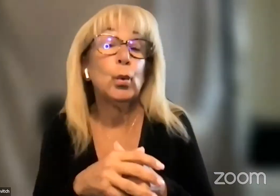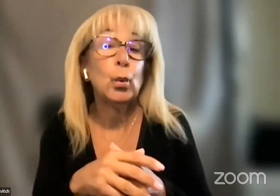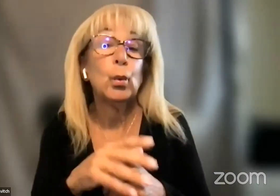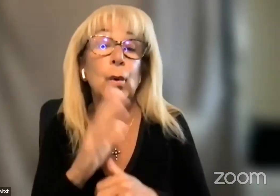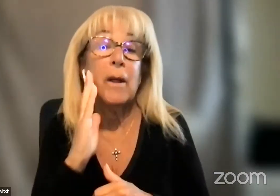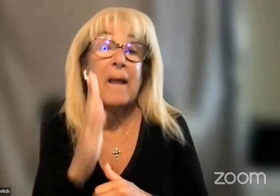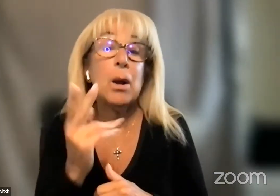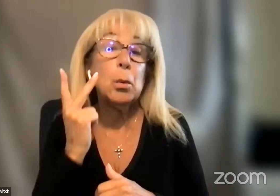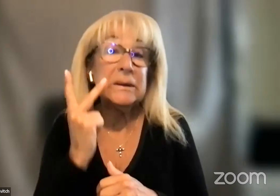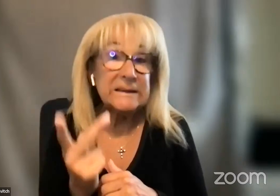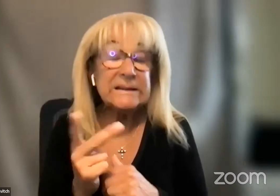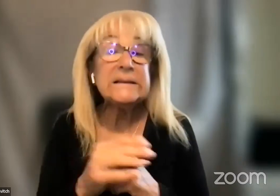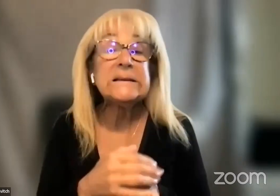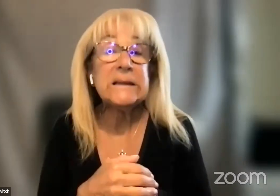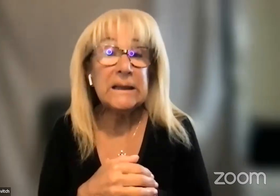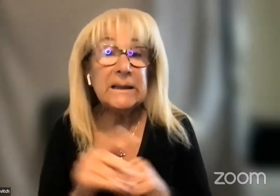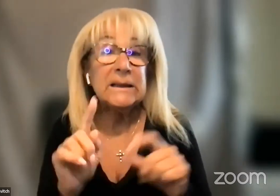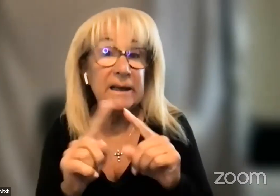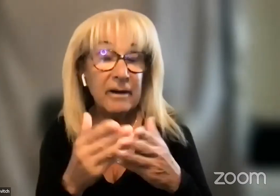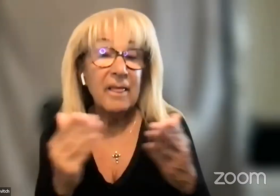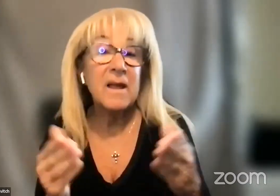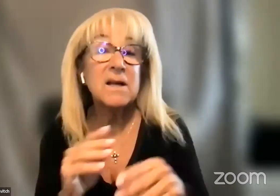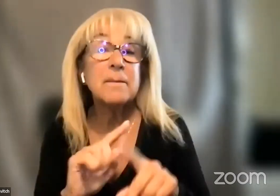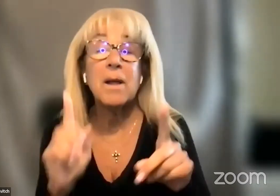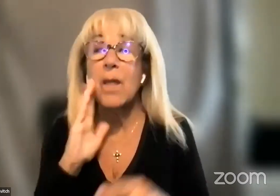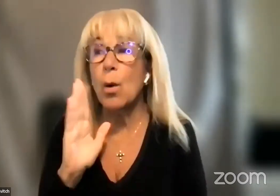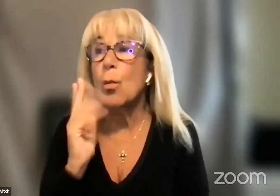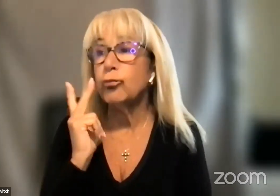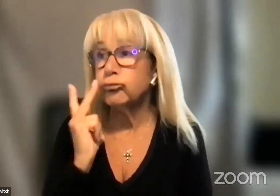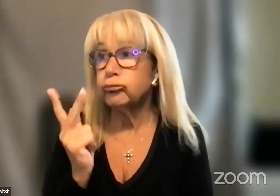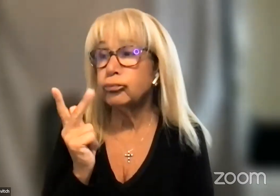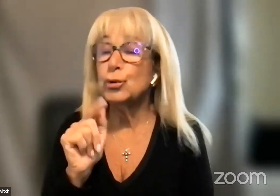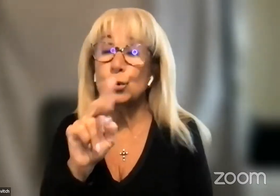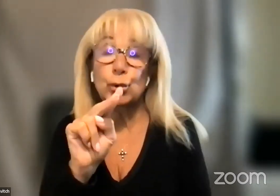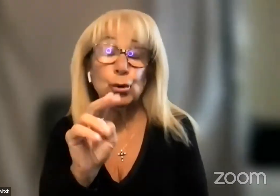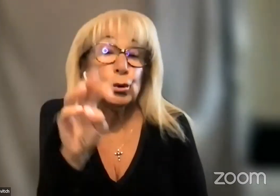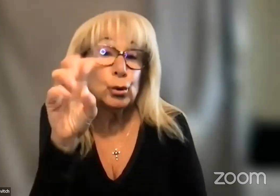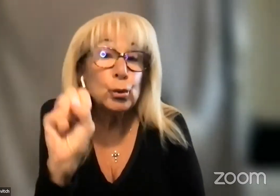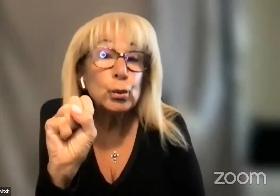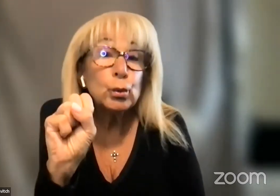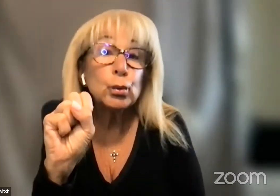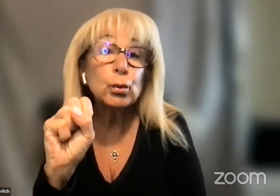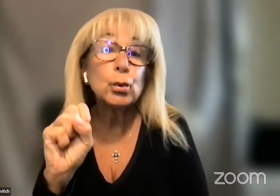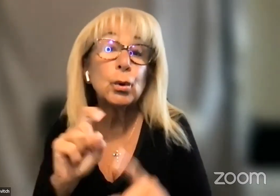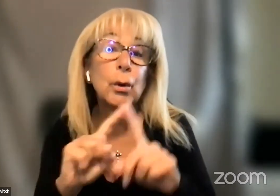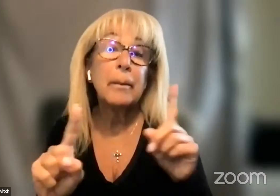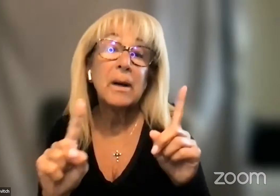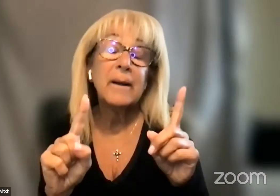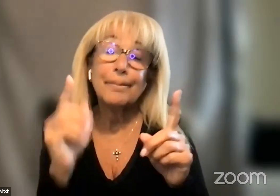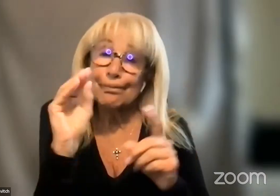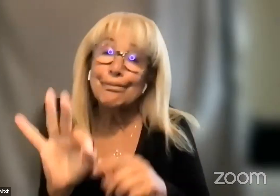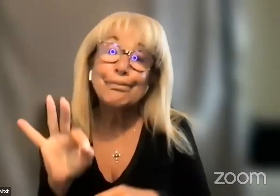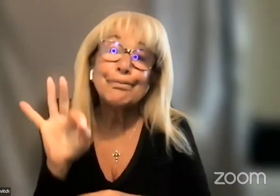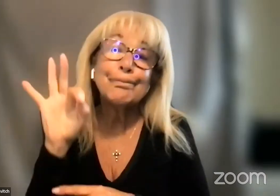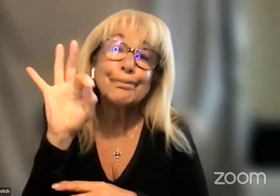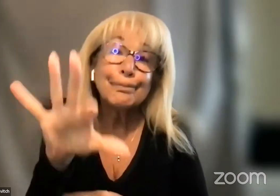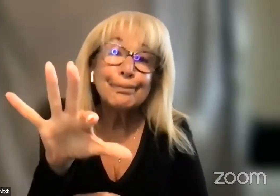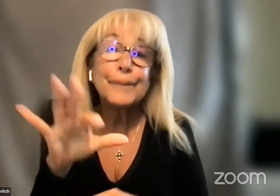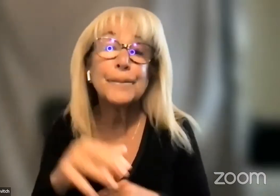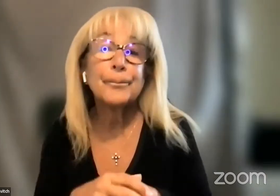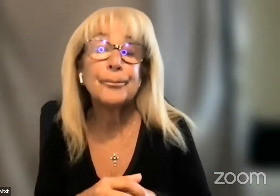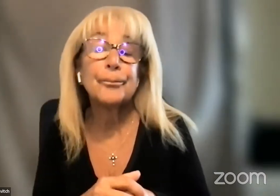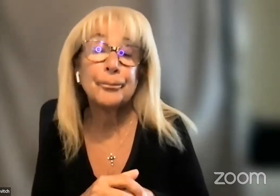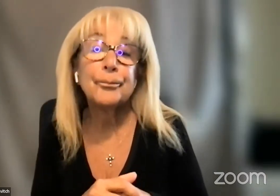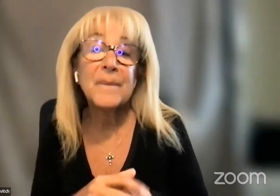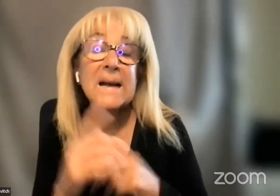media, but I can tell you they're not watching the news. So that's something just food for thought. Just food for